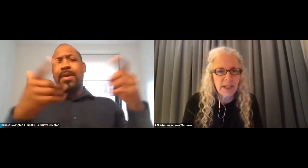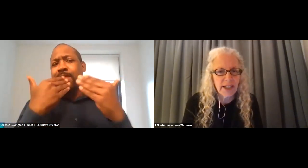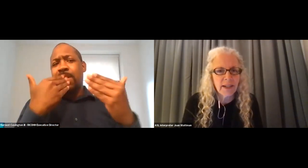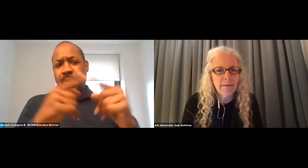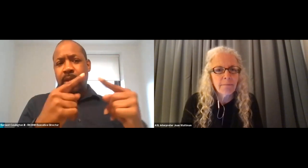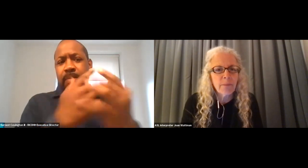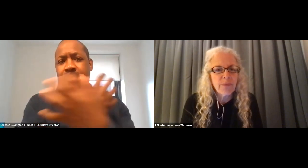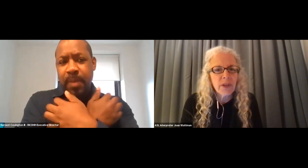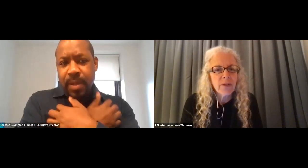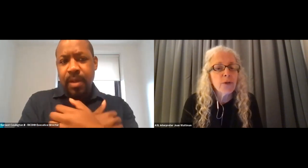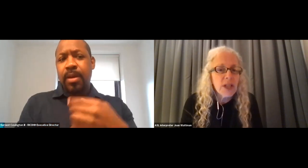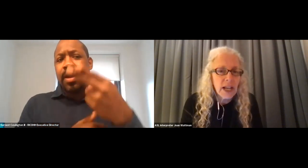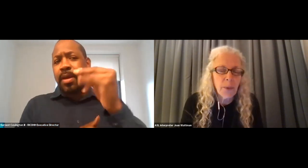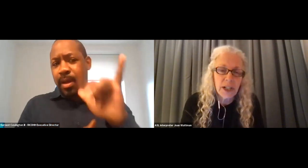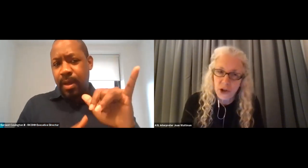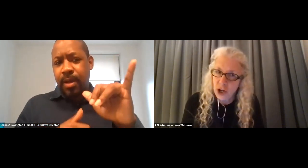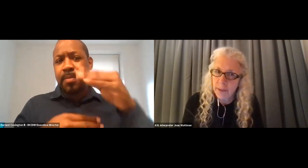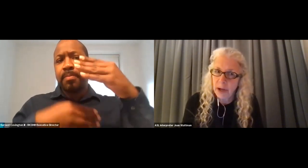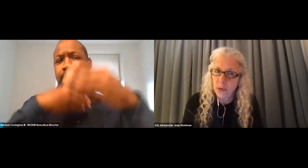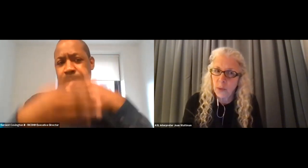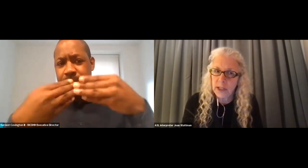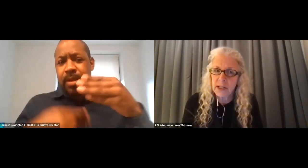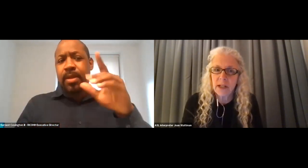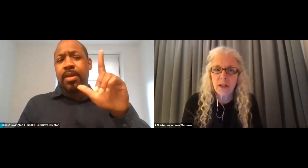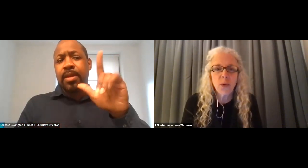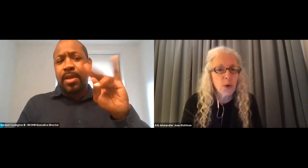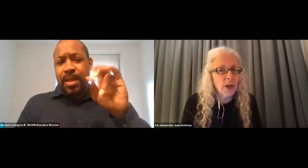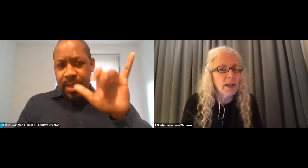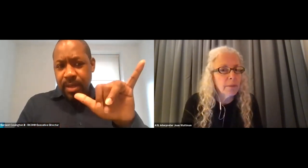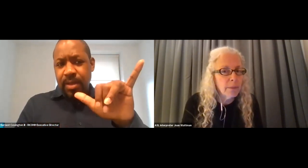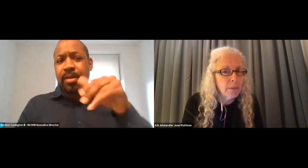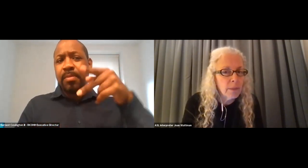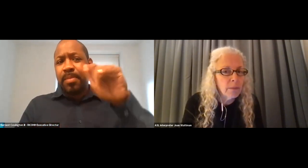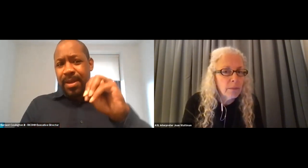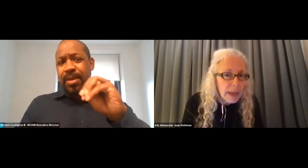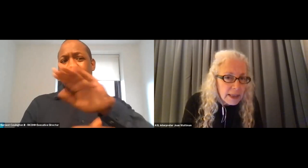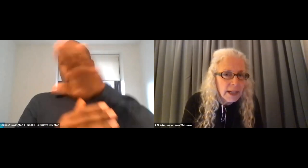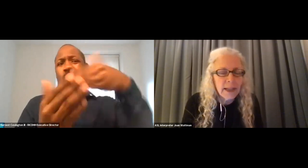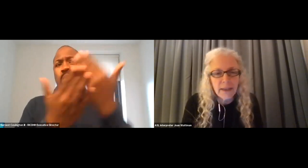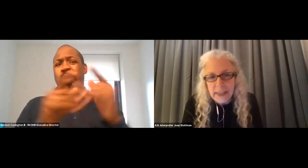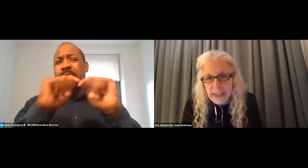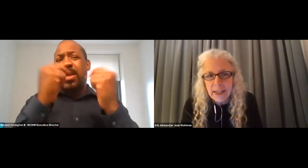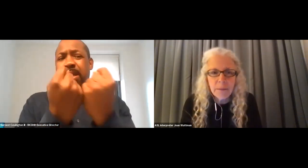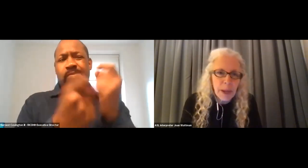succinct. The first thing I wanted to talk about was the work that Bethany, Lindsay,